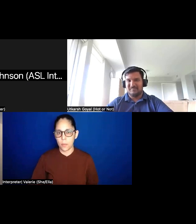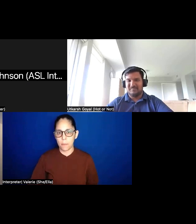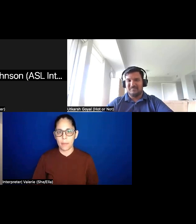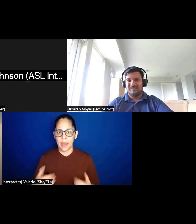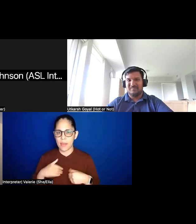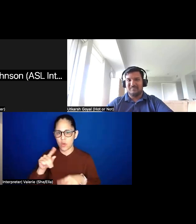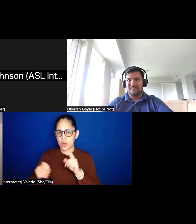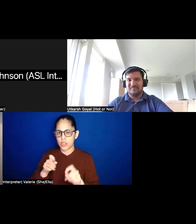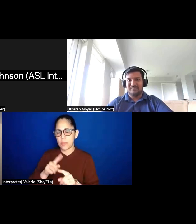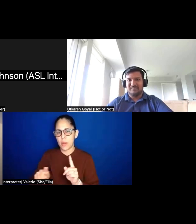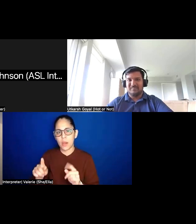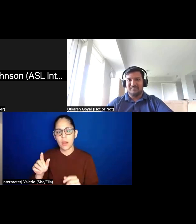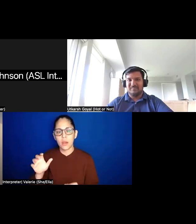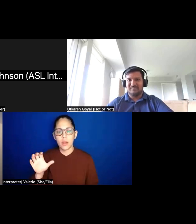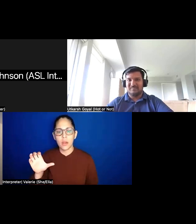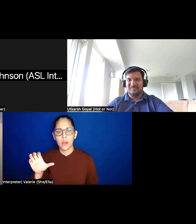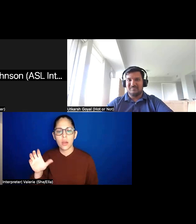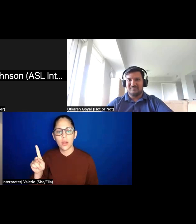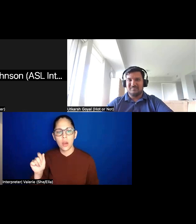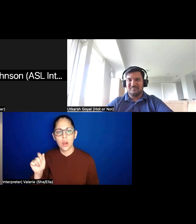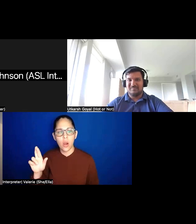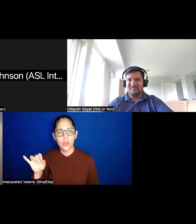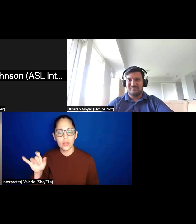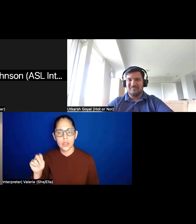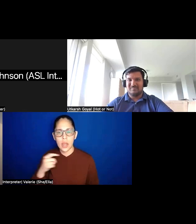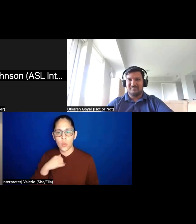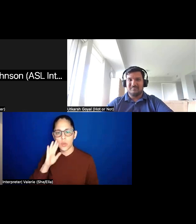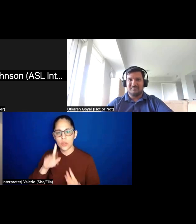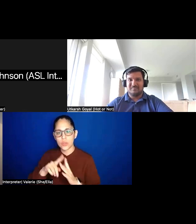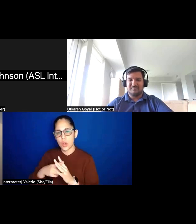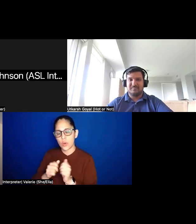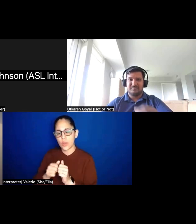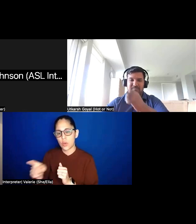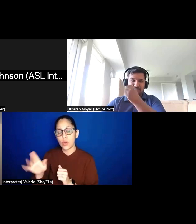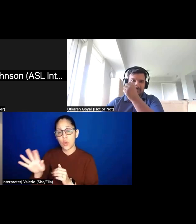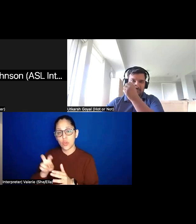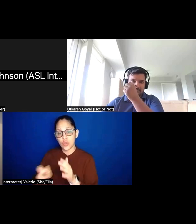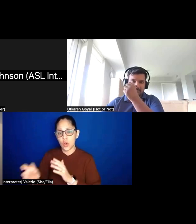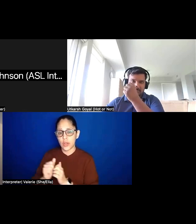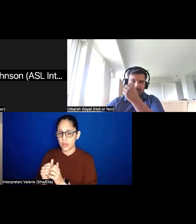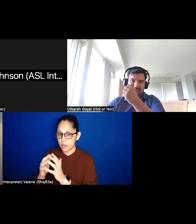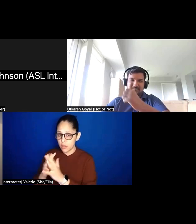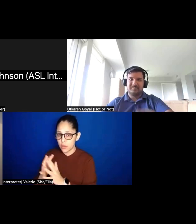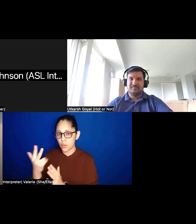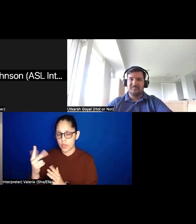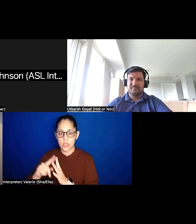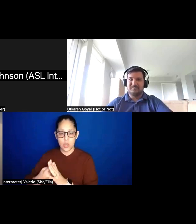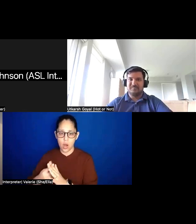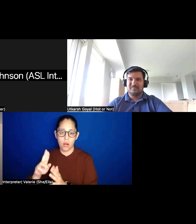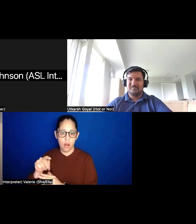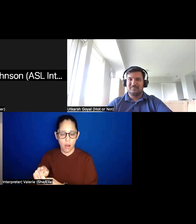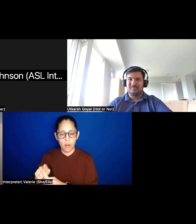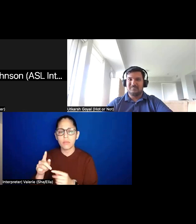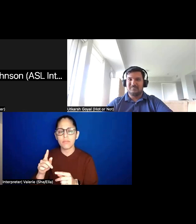Utkarsh, I'm going to start with you. Your journey from investment banking to founding three startups is quite compelling. What key lessons have